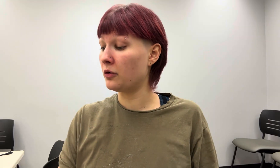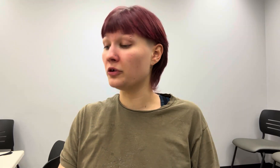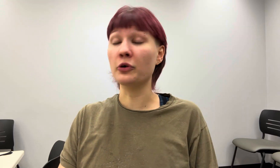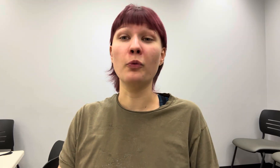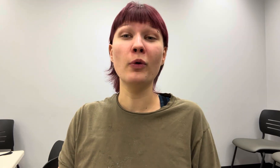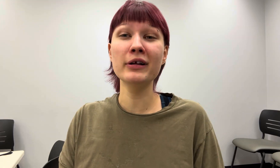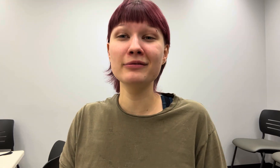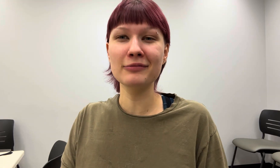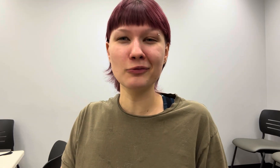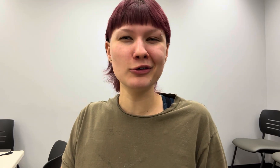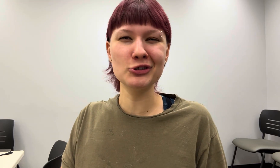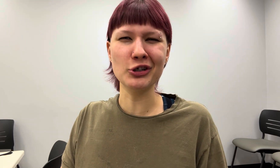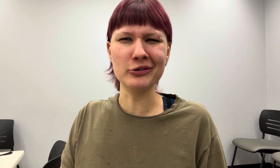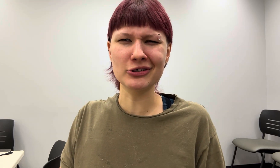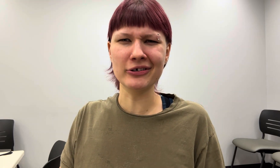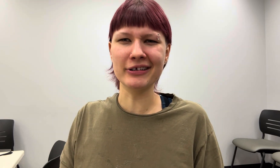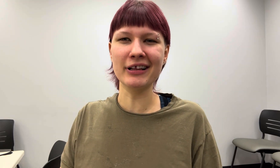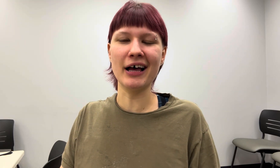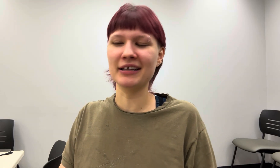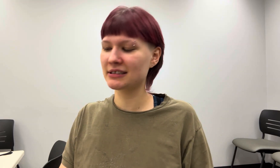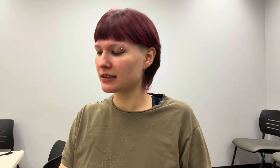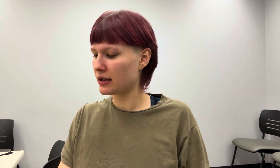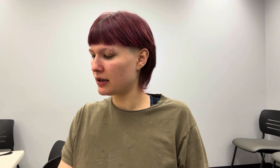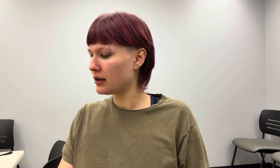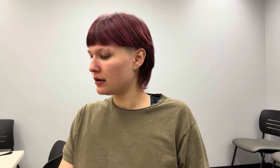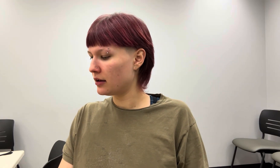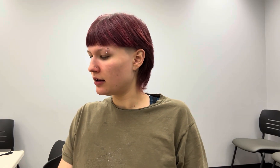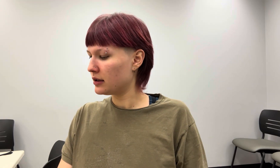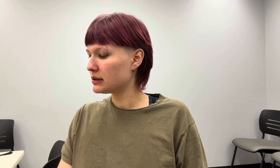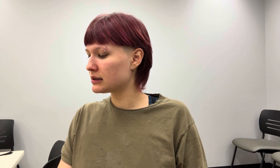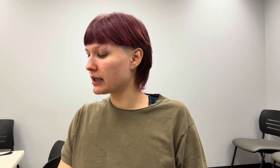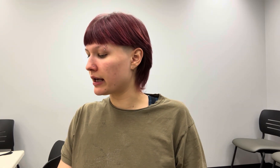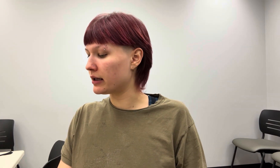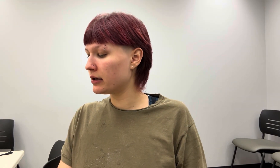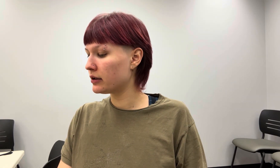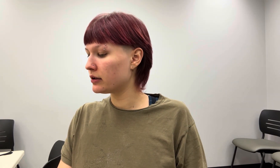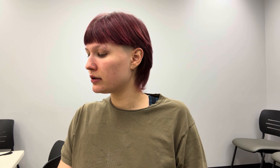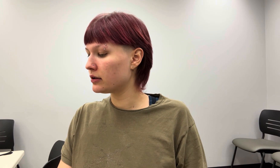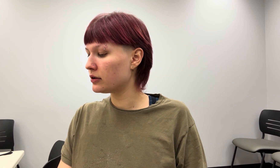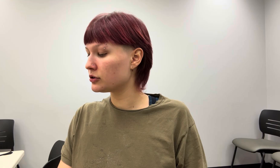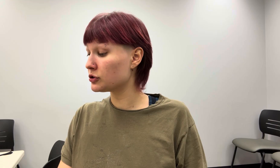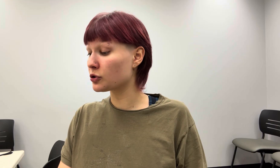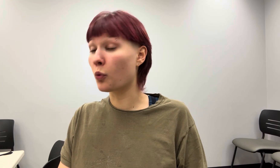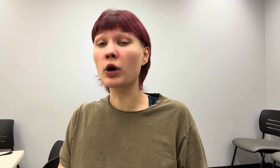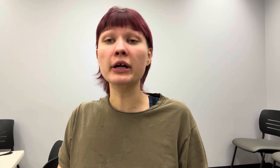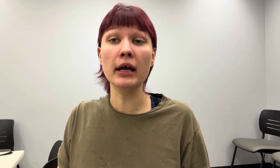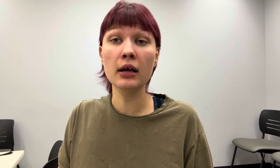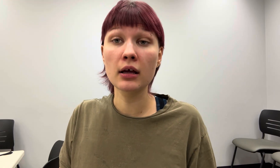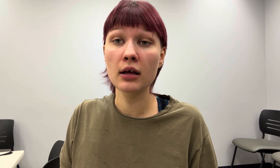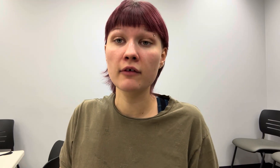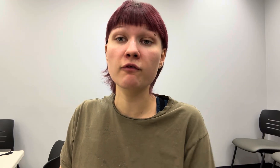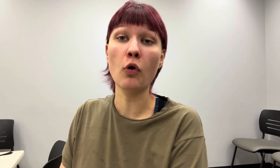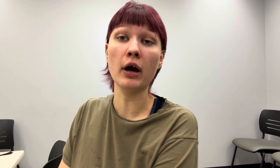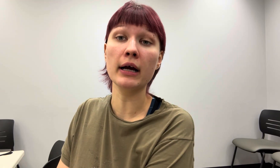also one jokester in the class said squirting for a